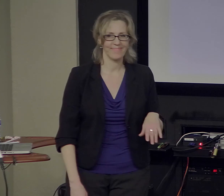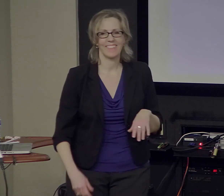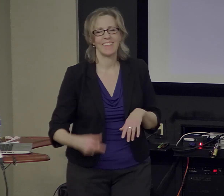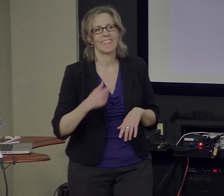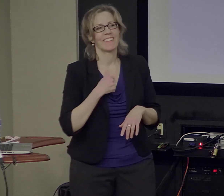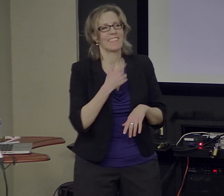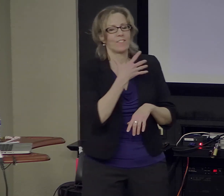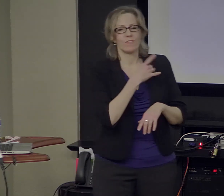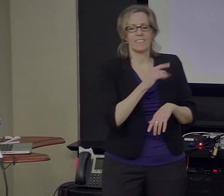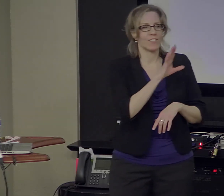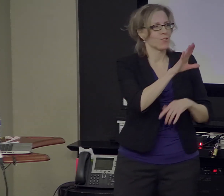idea.